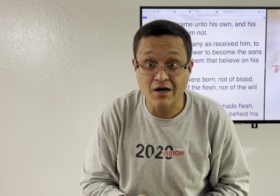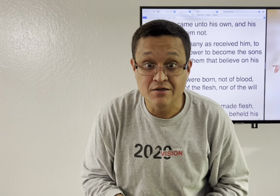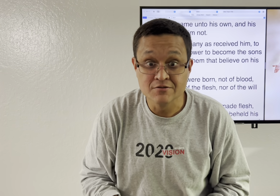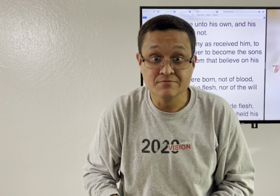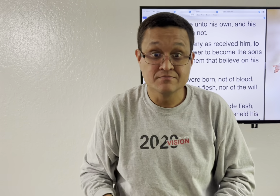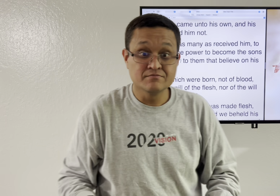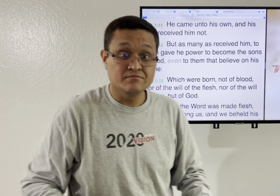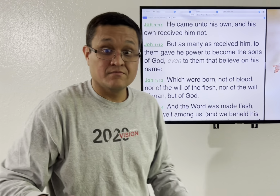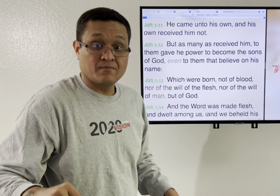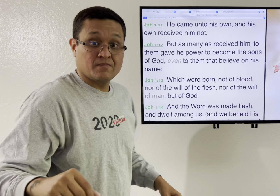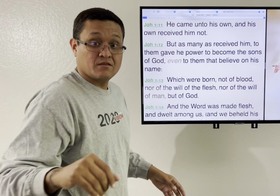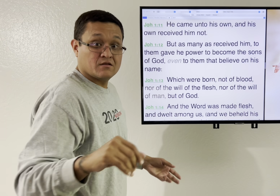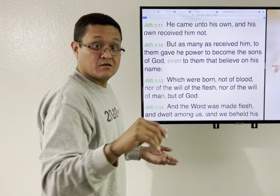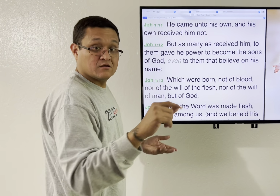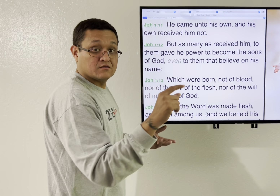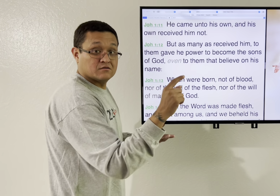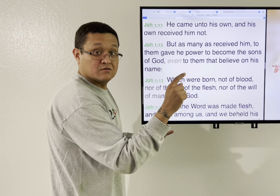Praise God.